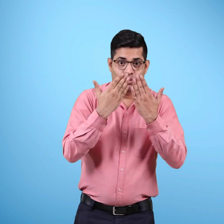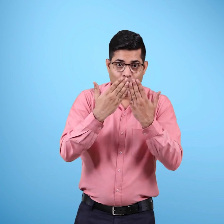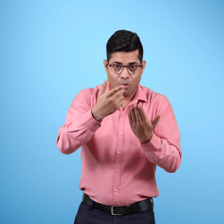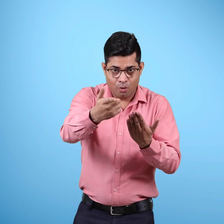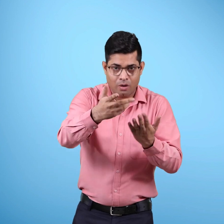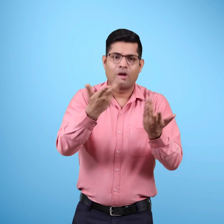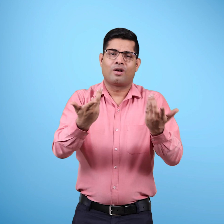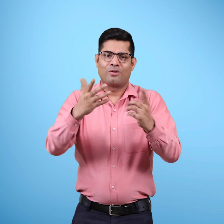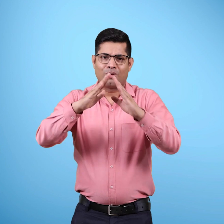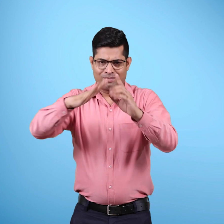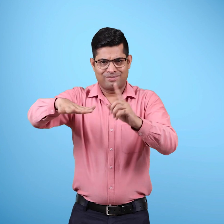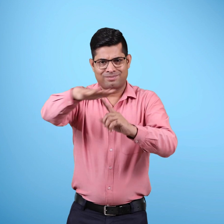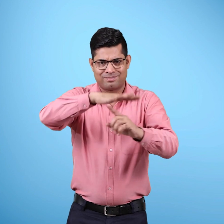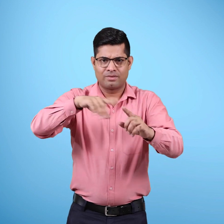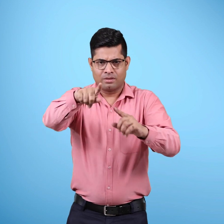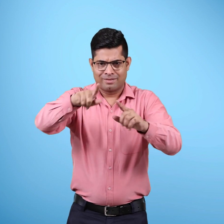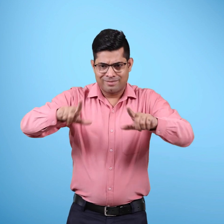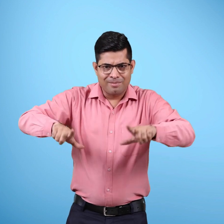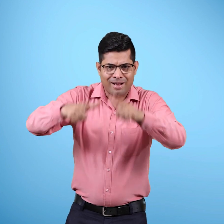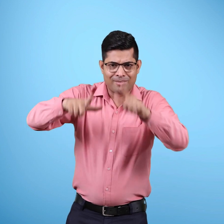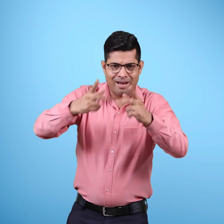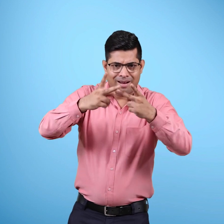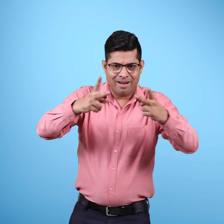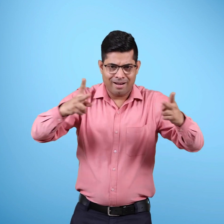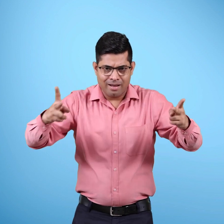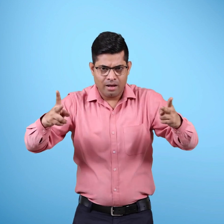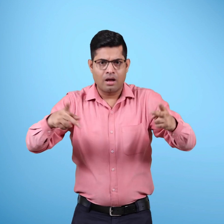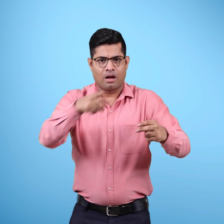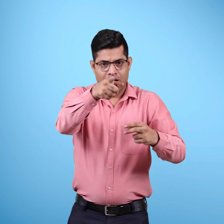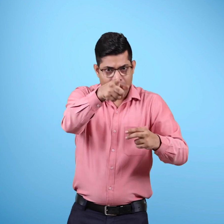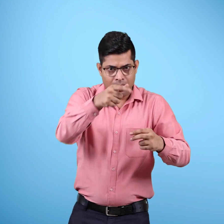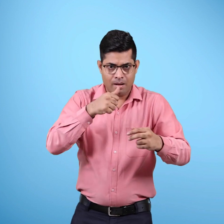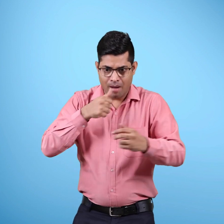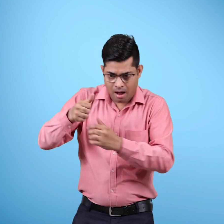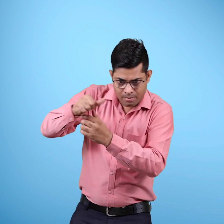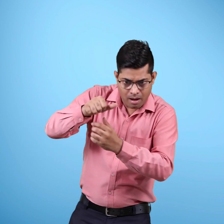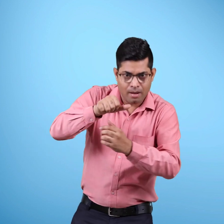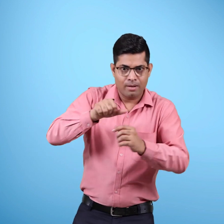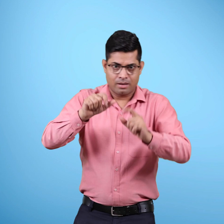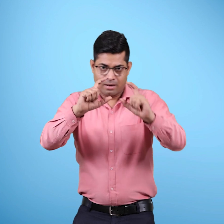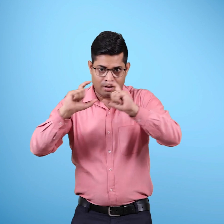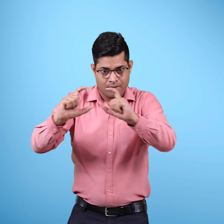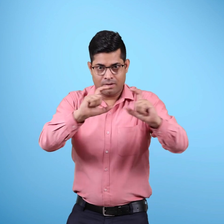Perhaps there are some plants in your school or at home that you take care